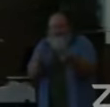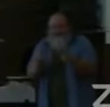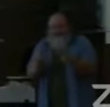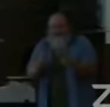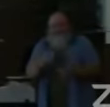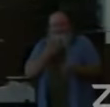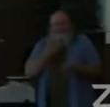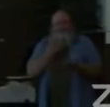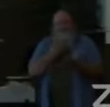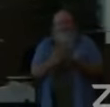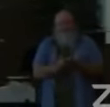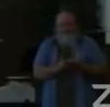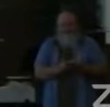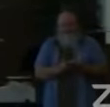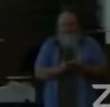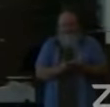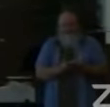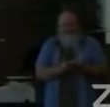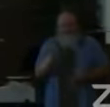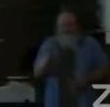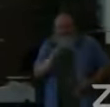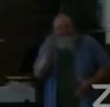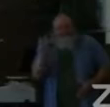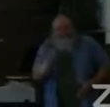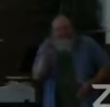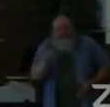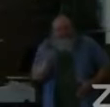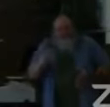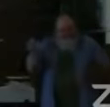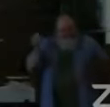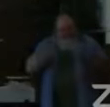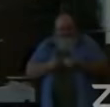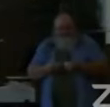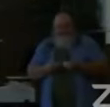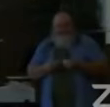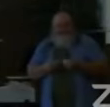so glad that COVID hit America. No,